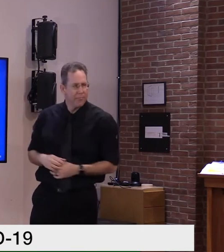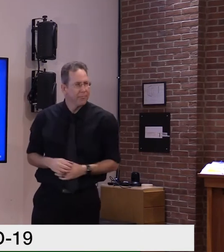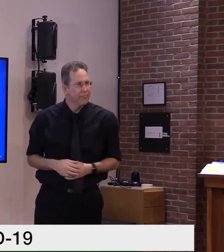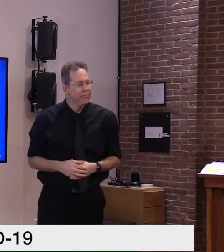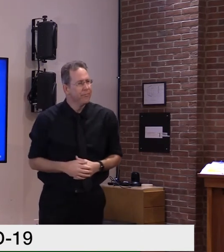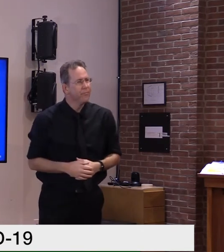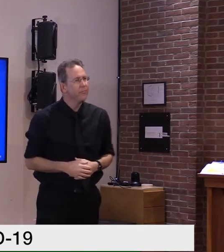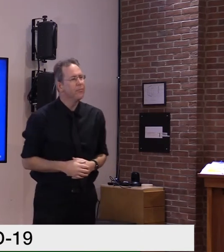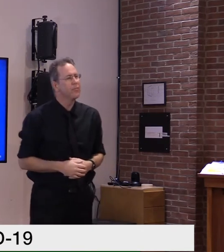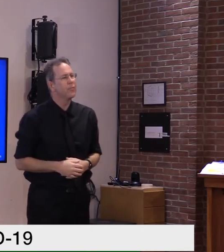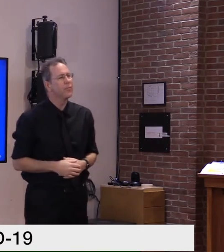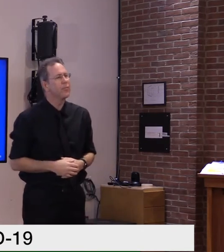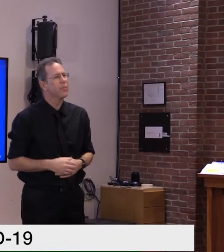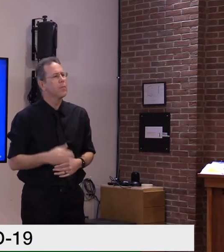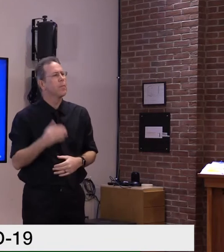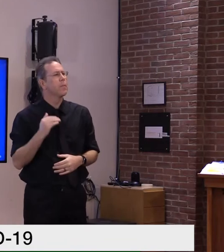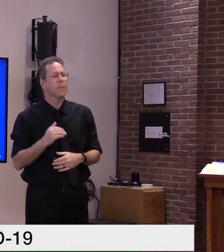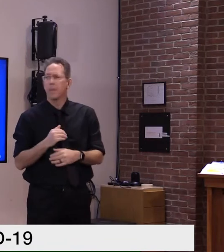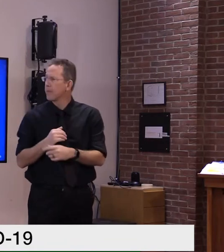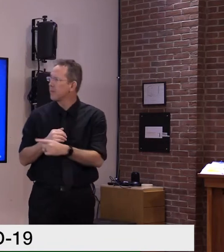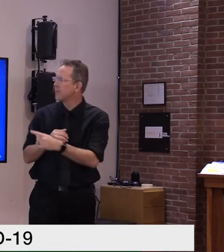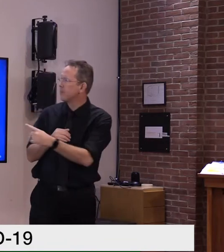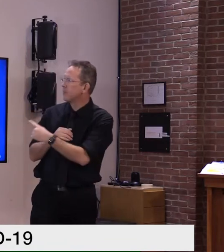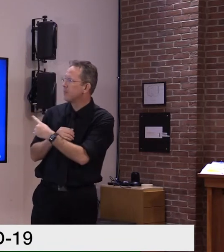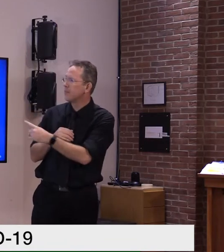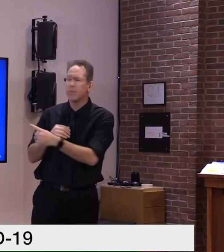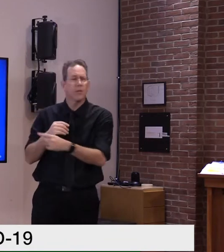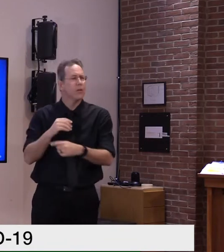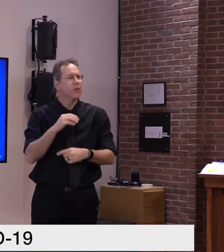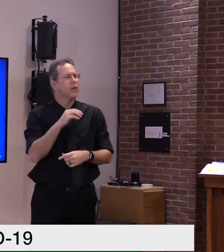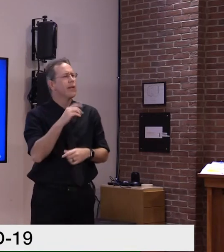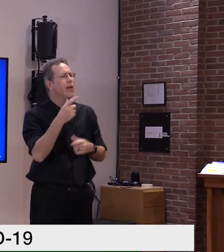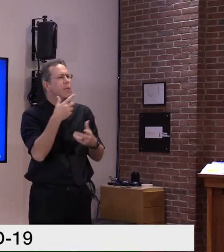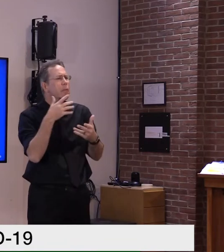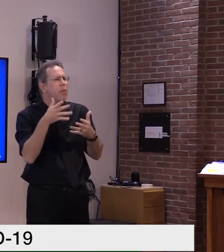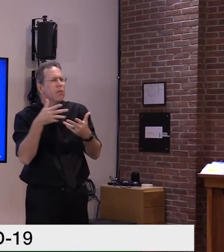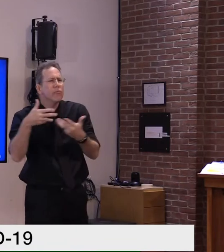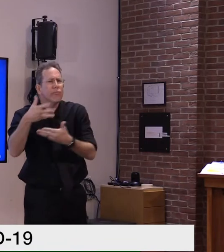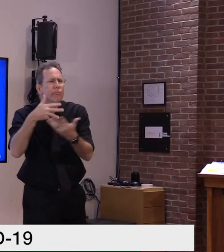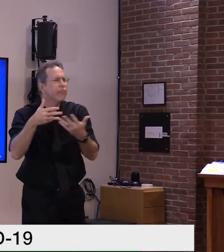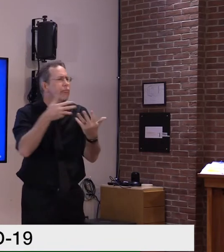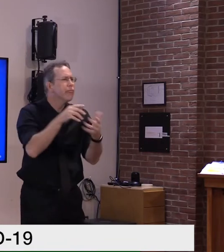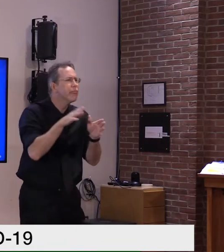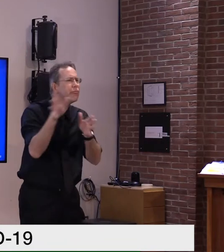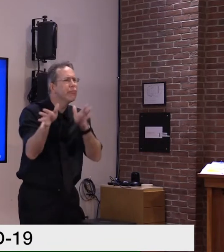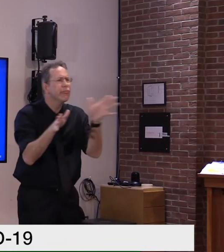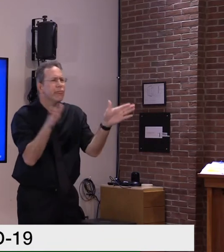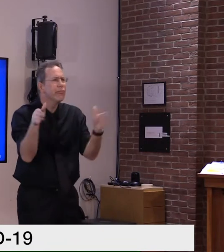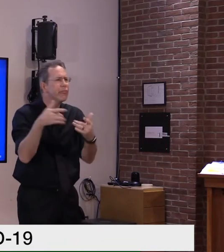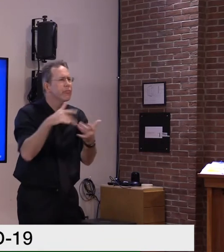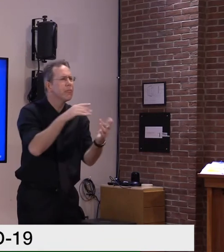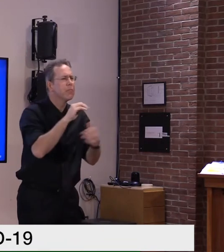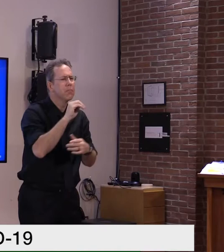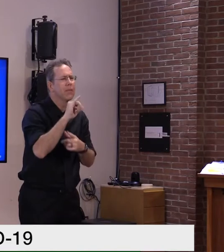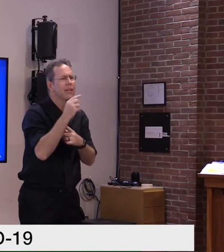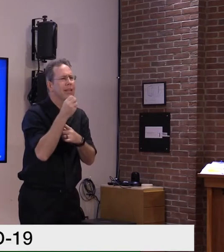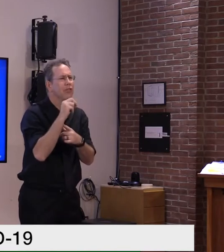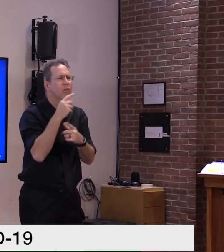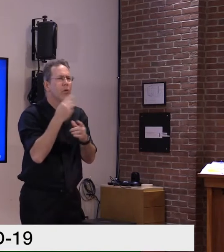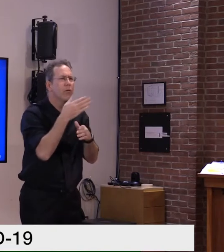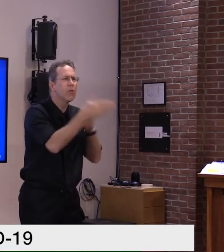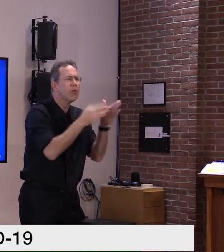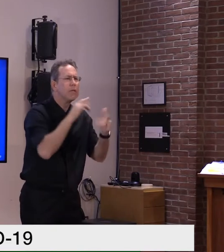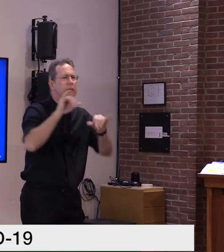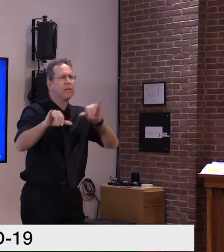Further, during the 10 to 14 days following the new mitigation measures, we have seen a clear slowdown and decrease in our case counts,